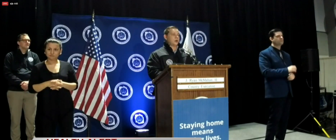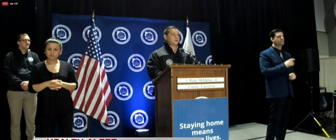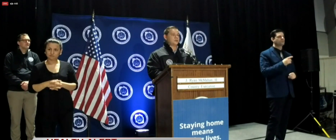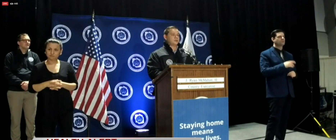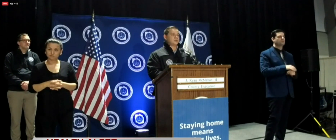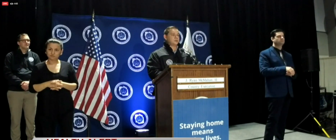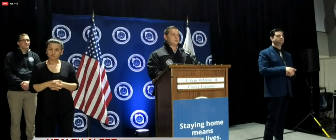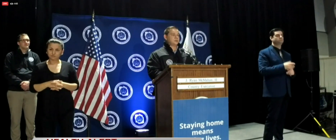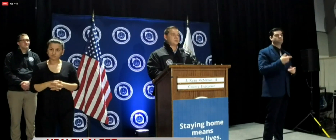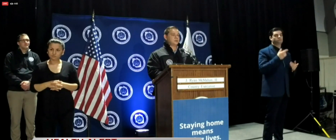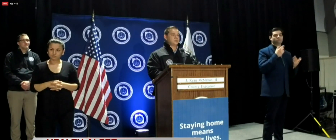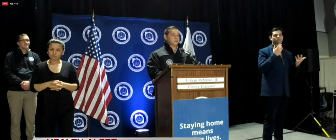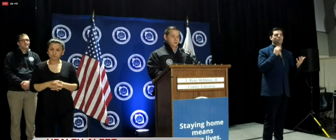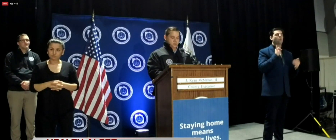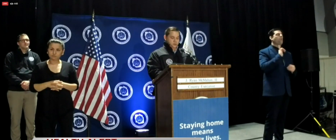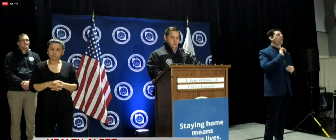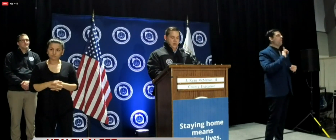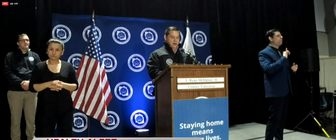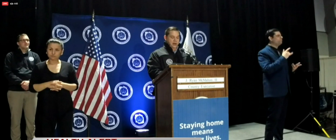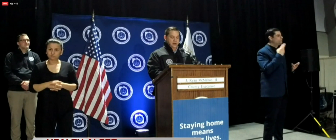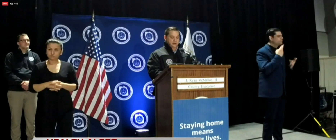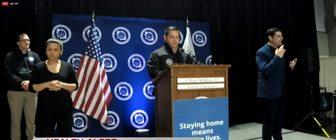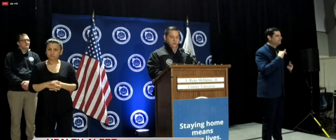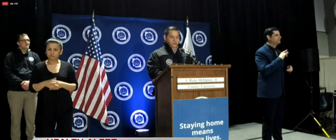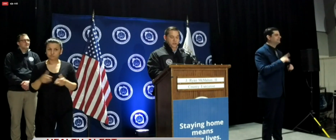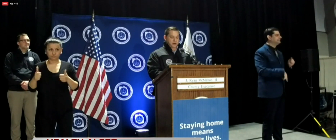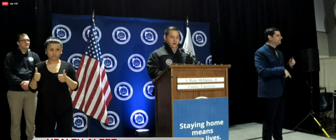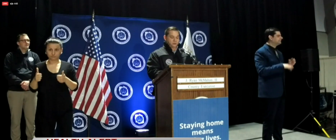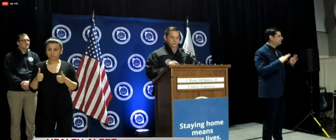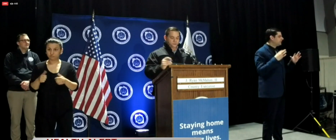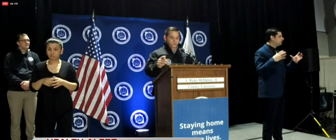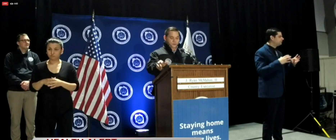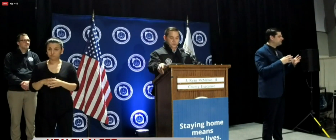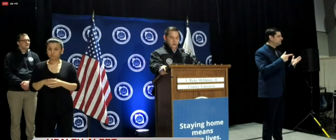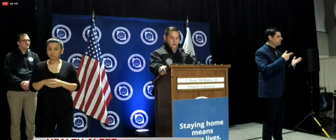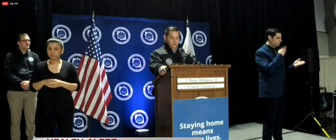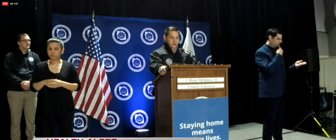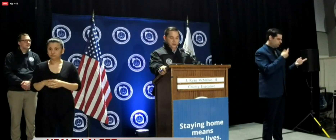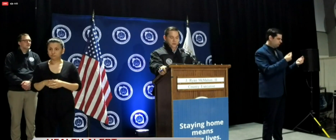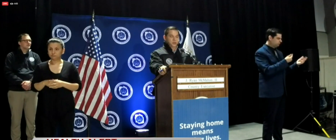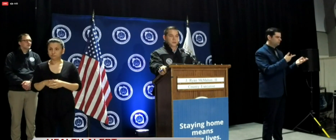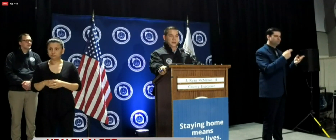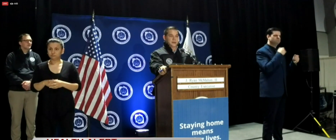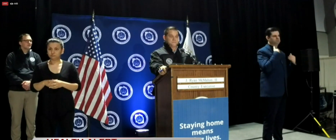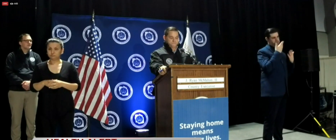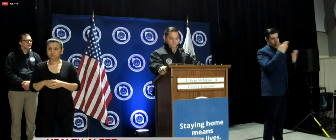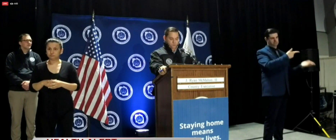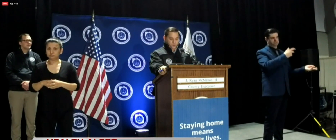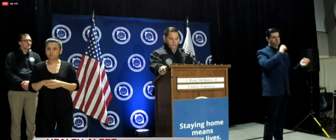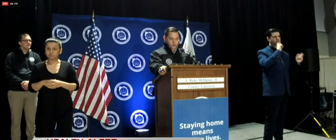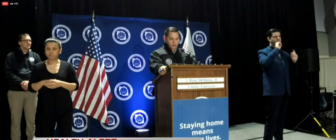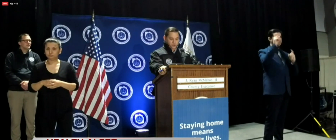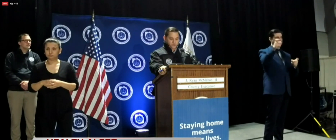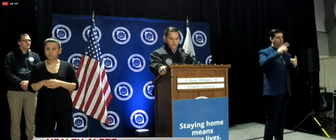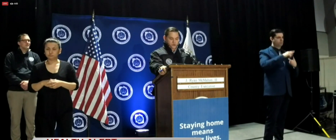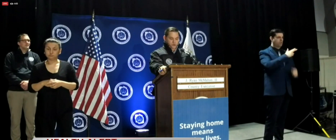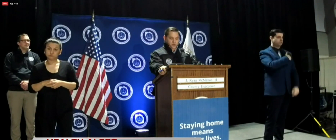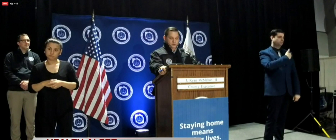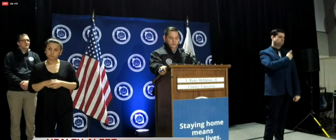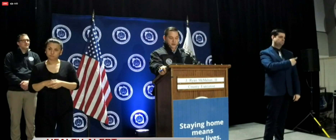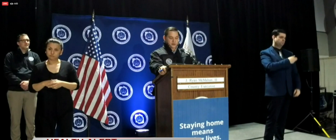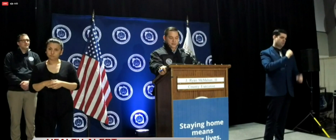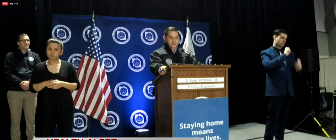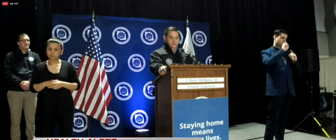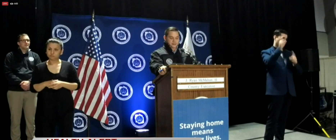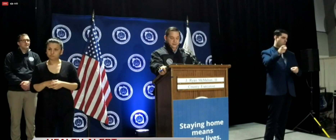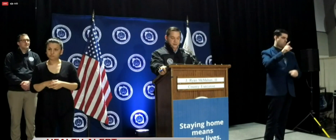Other questions? Okay, I got to give a big shout out to Elder Clay of the Church of Jesus Christ